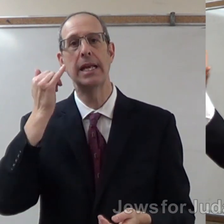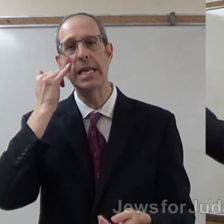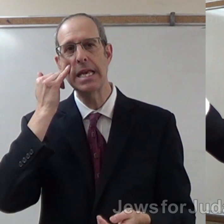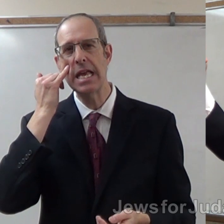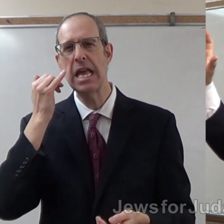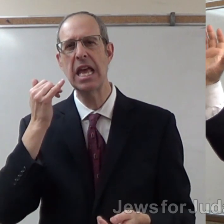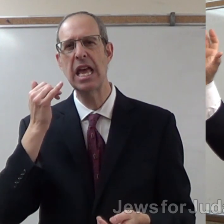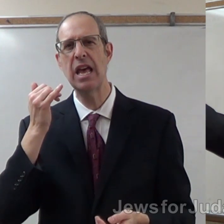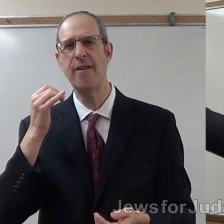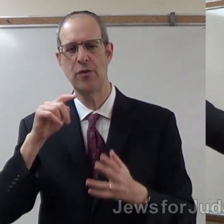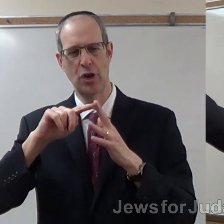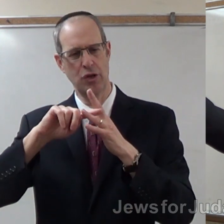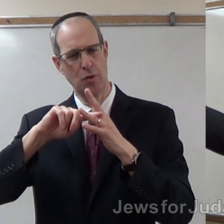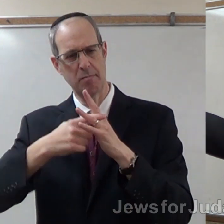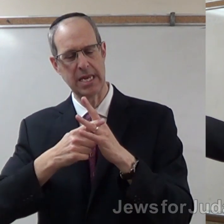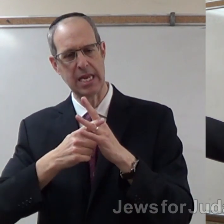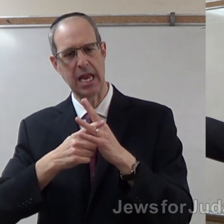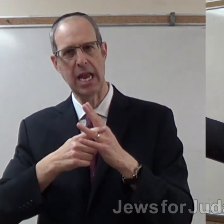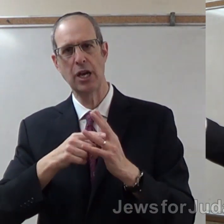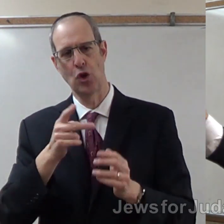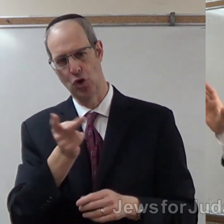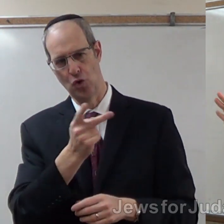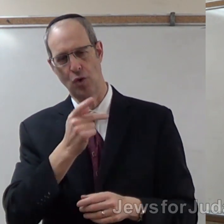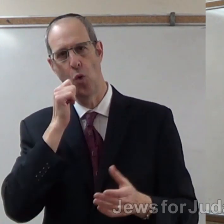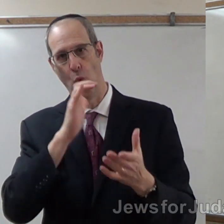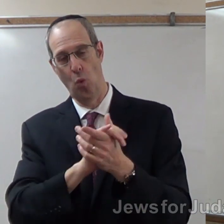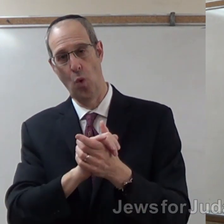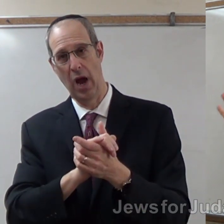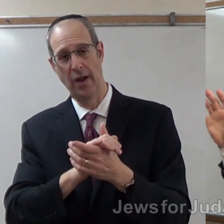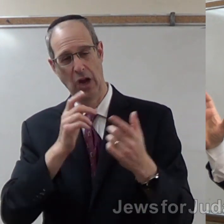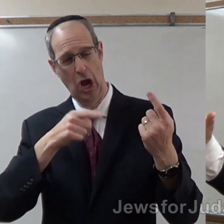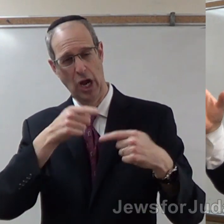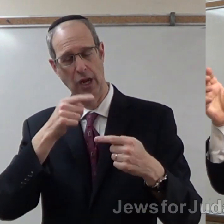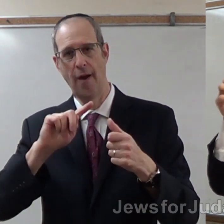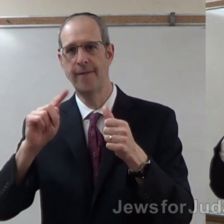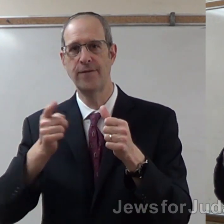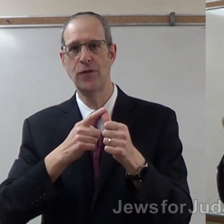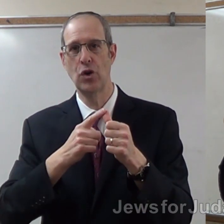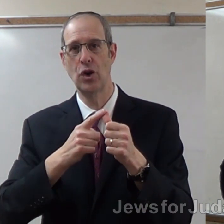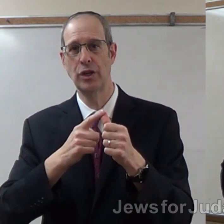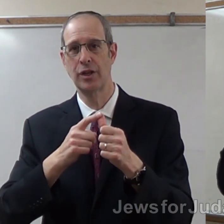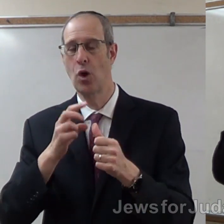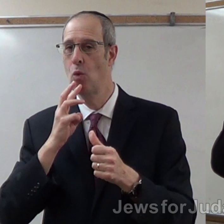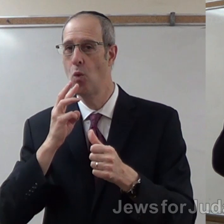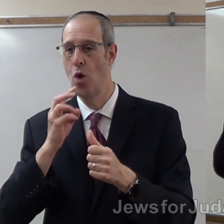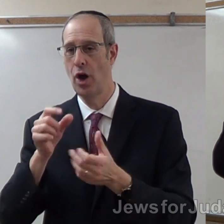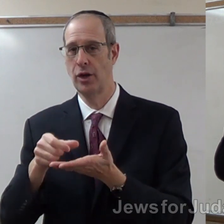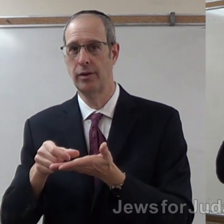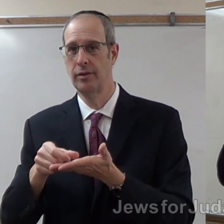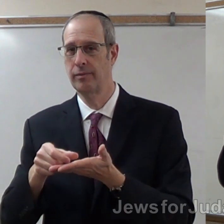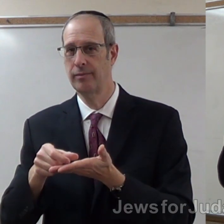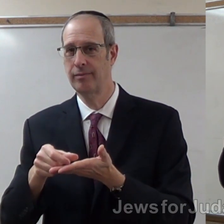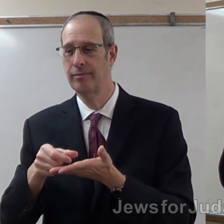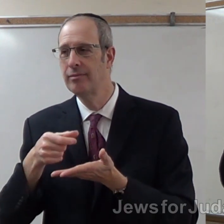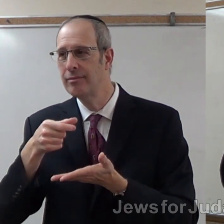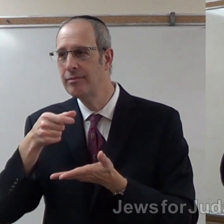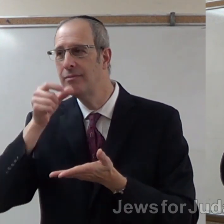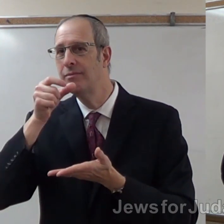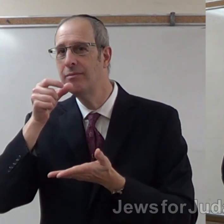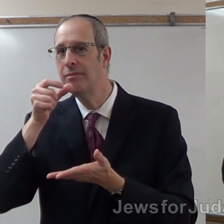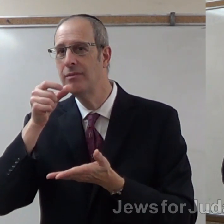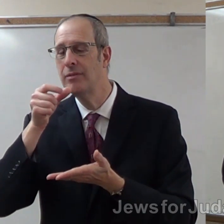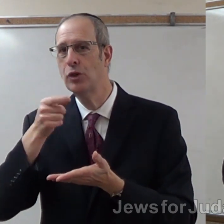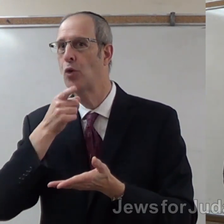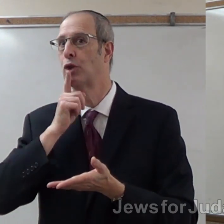ever get into an argument with your wife, first take some of this water and drink some of it, but